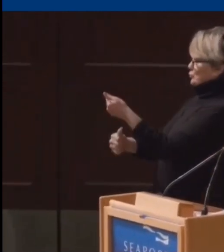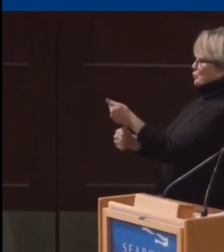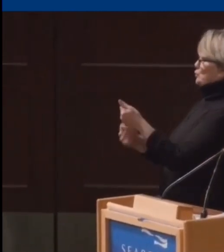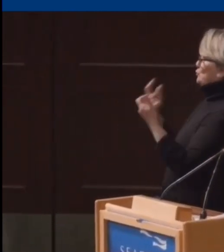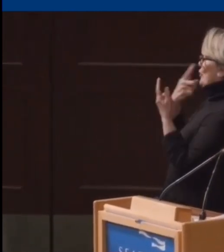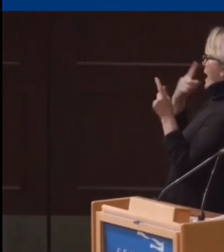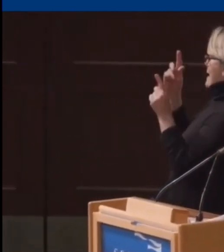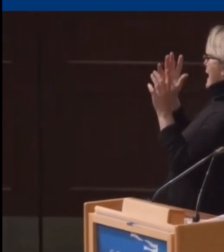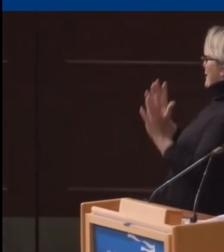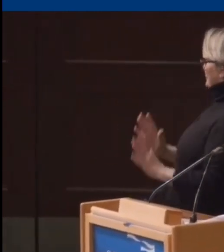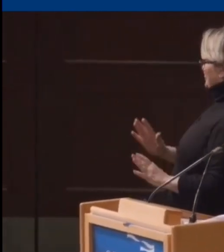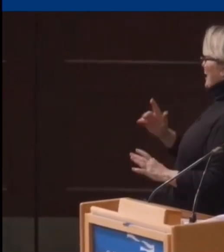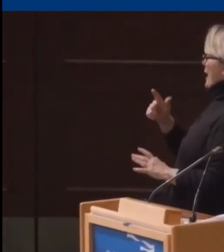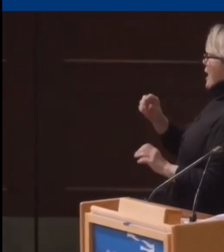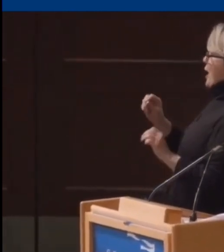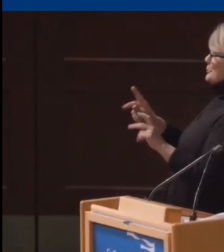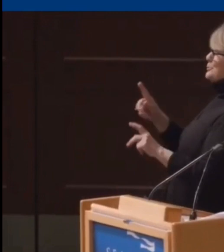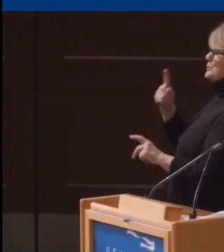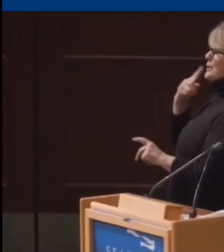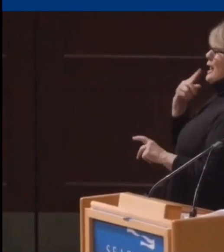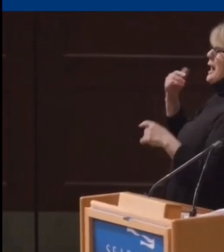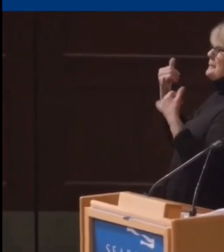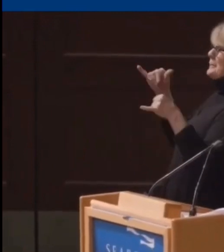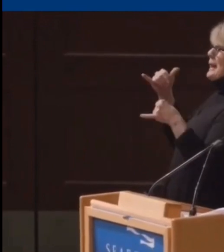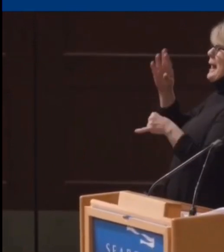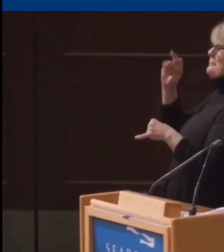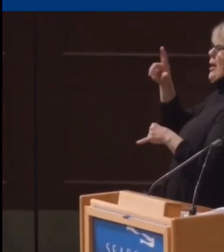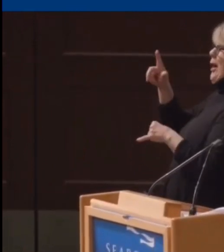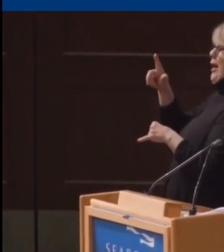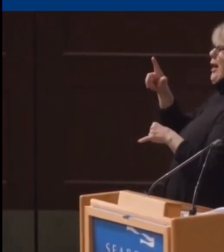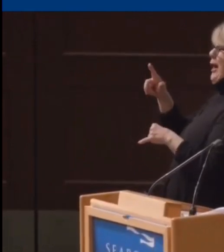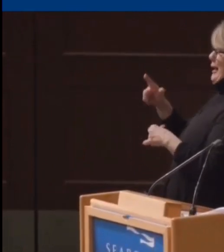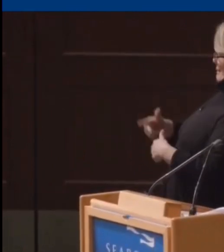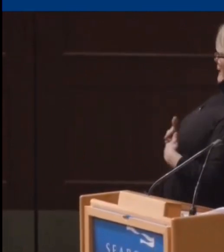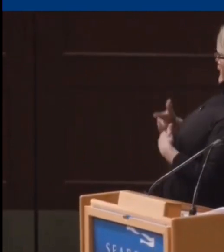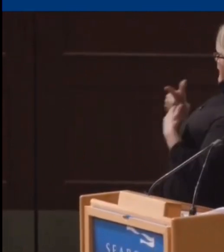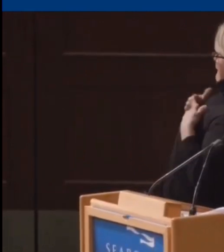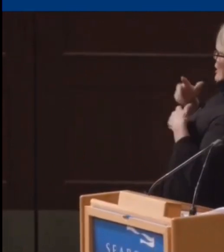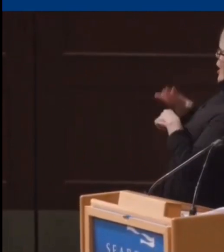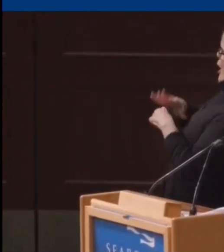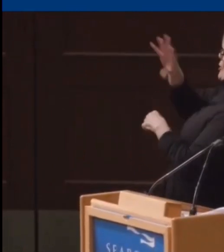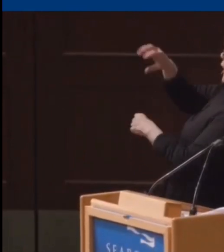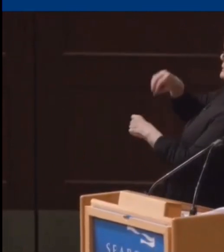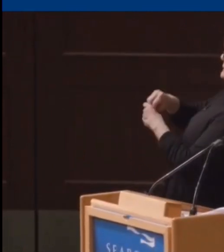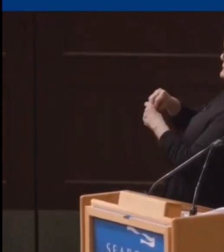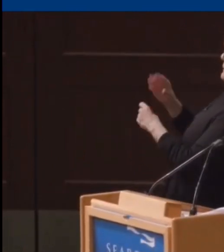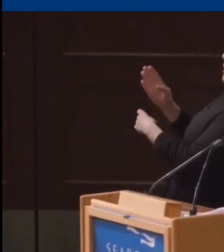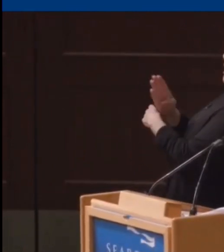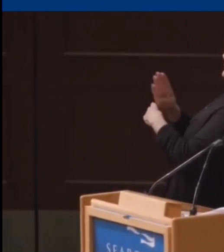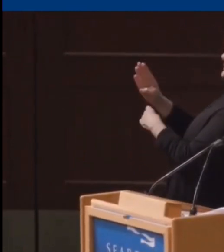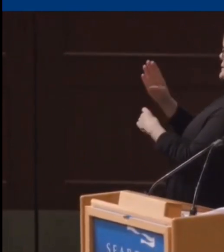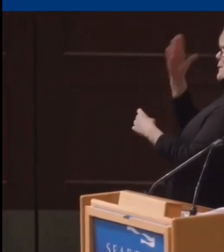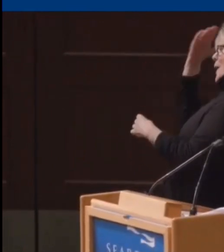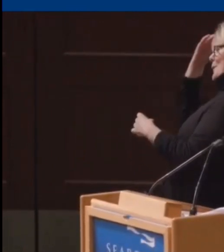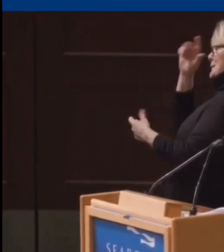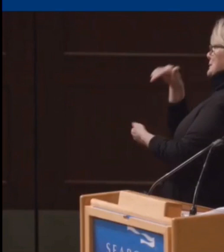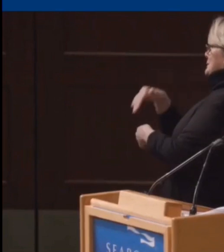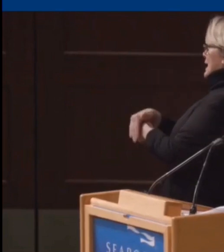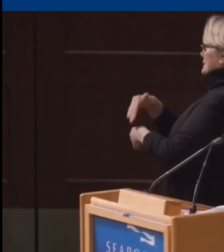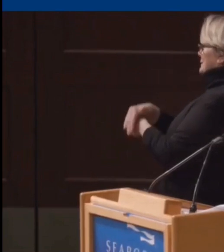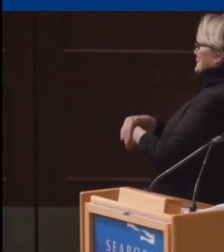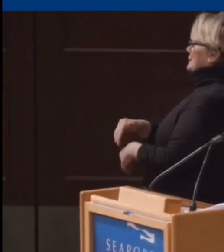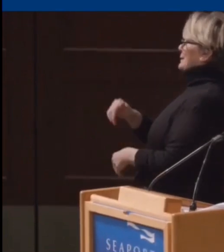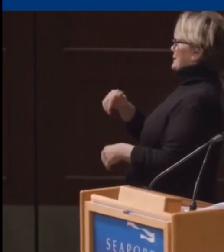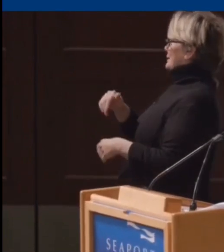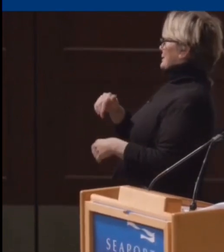have the opportunity to say play ball live at Fenway on Autism Awareness Night. In August, the Red Sox made